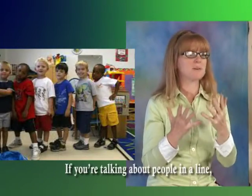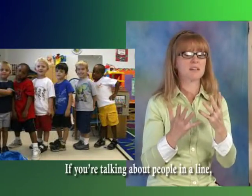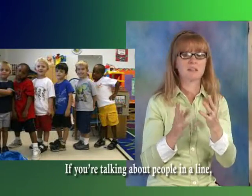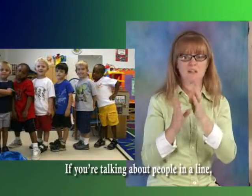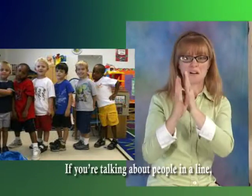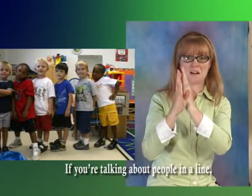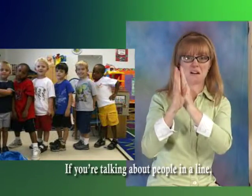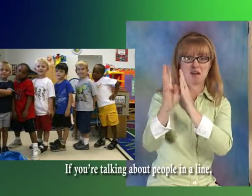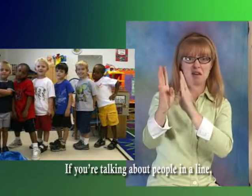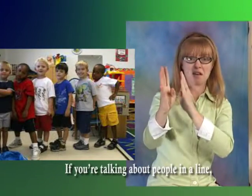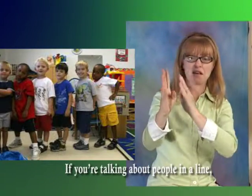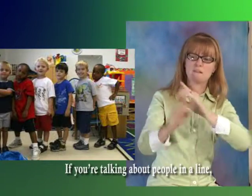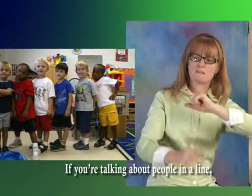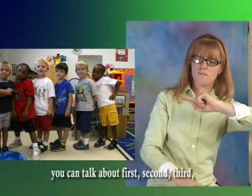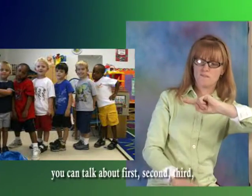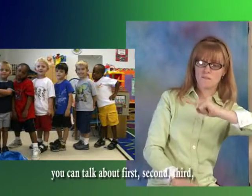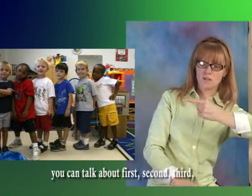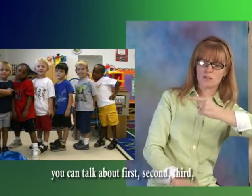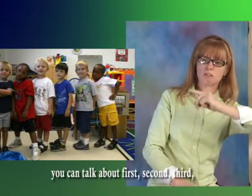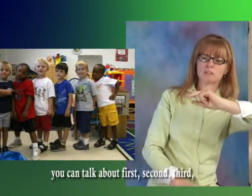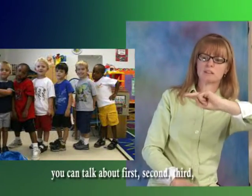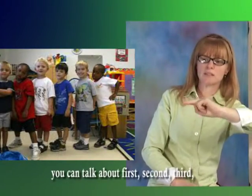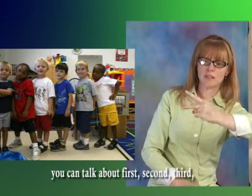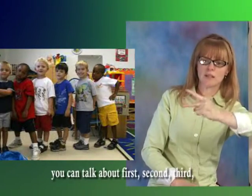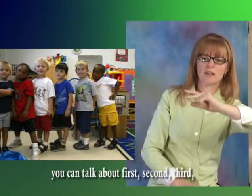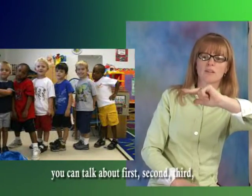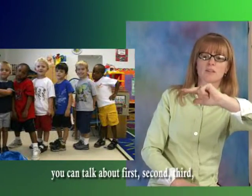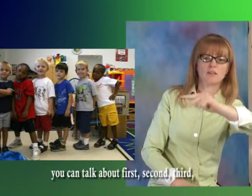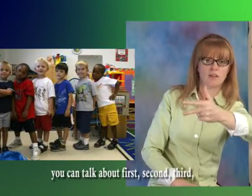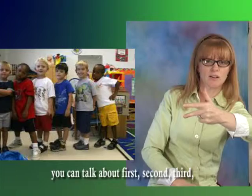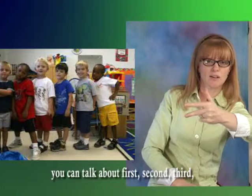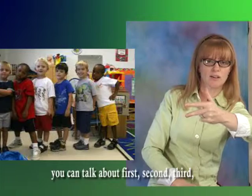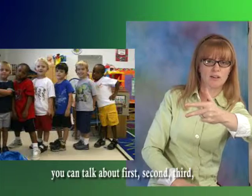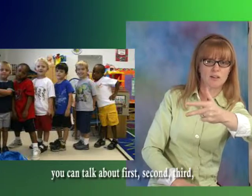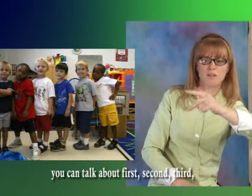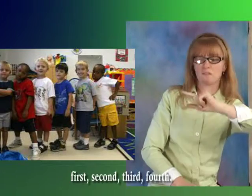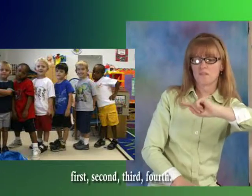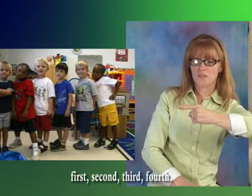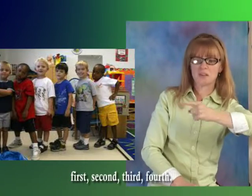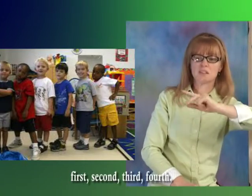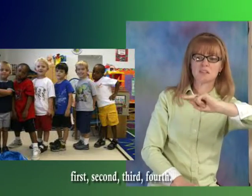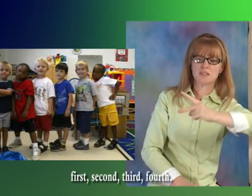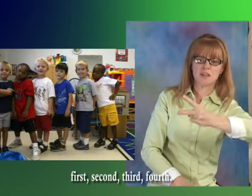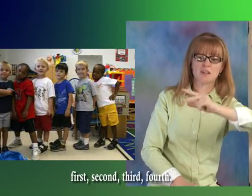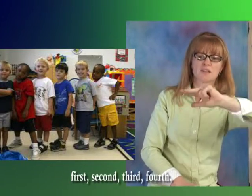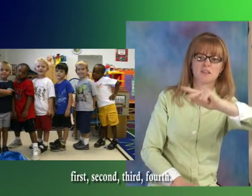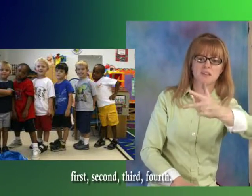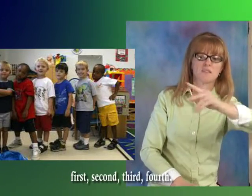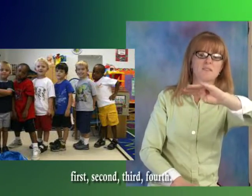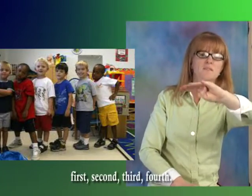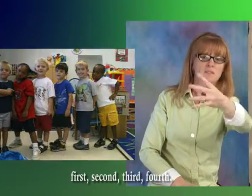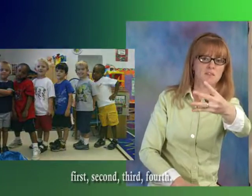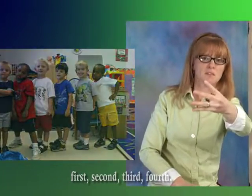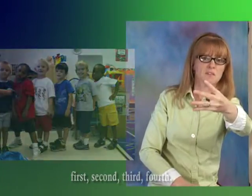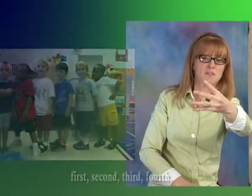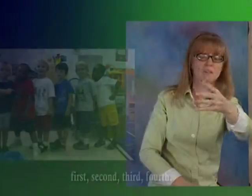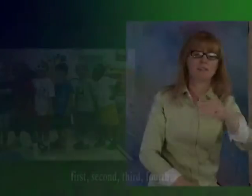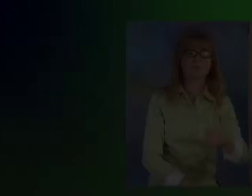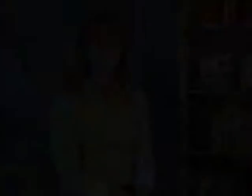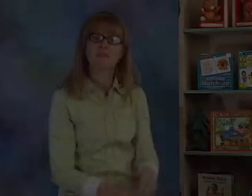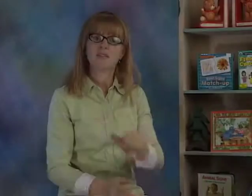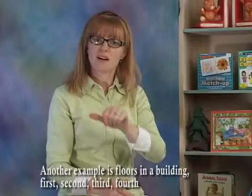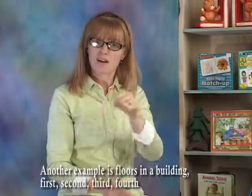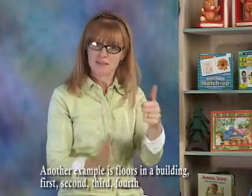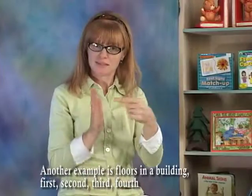If you're talking about people in a line, you can talk about first, second, third, fourth.